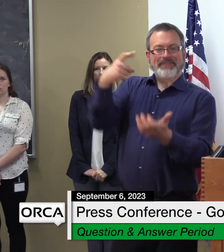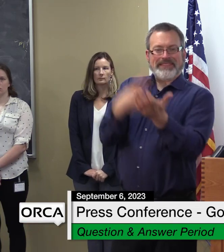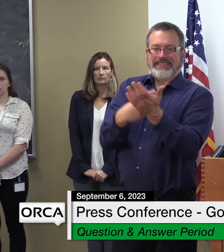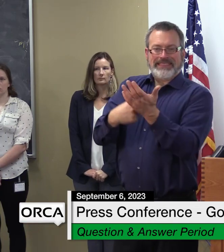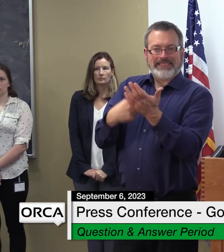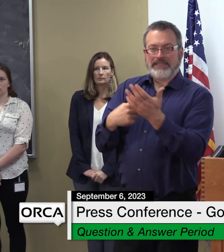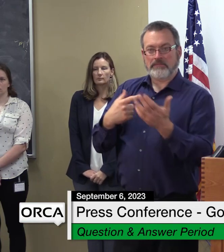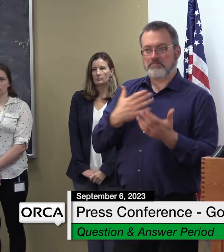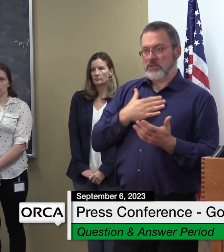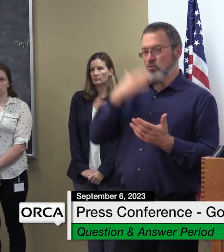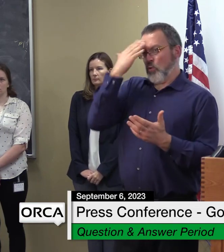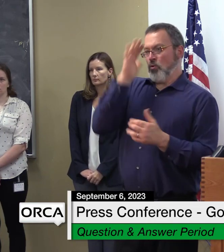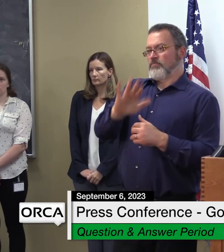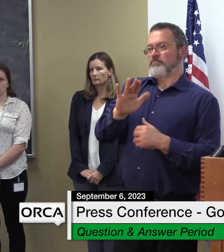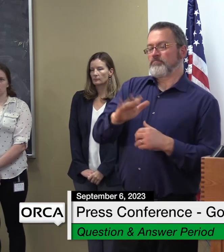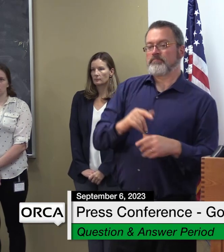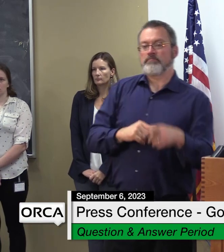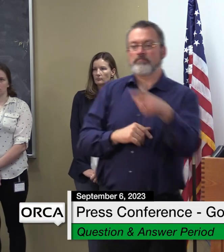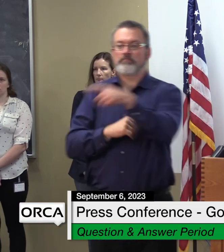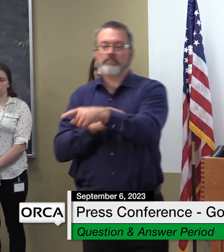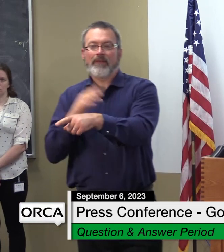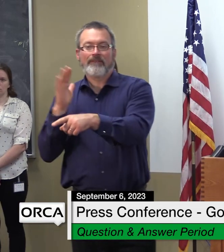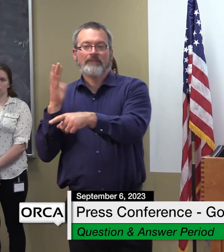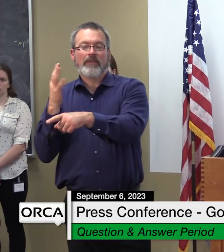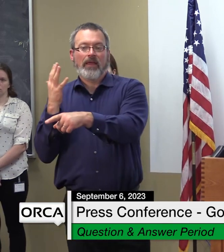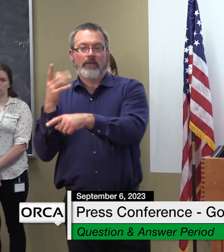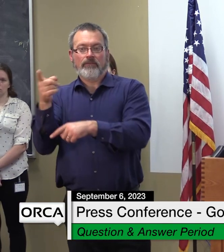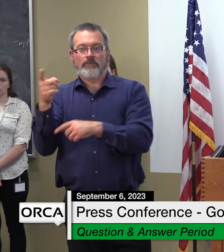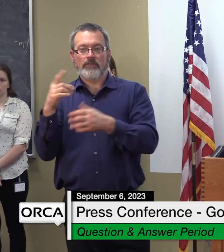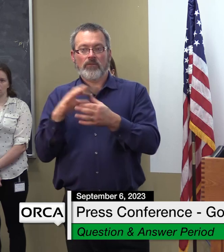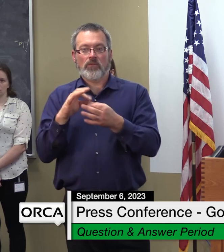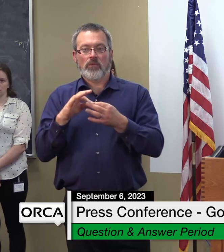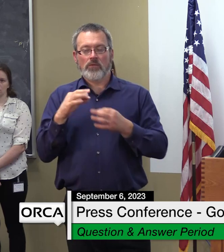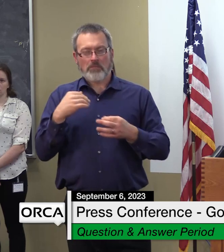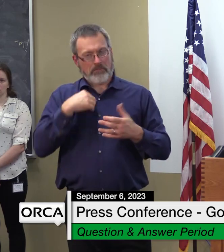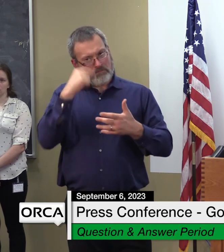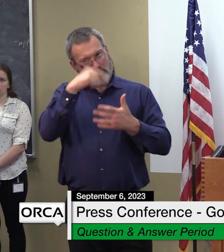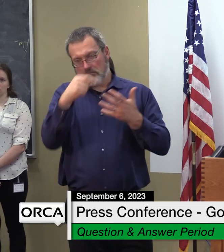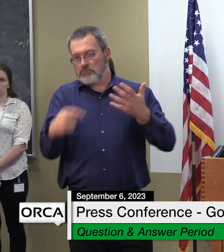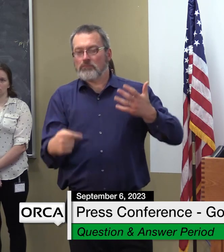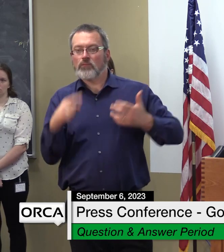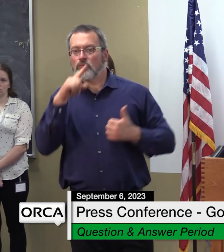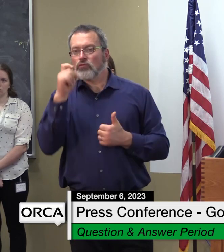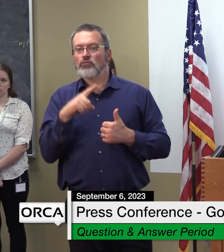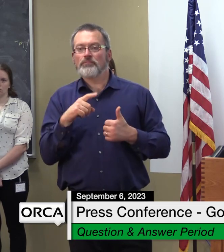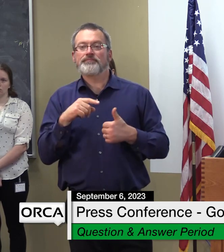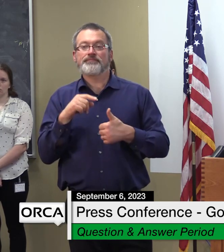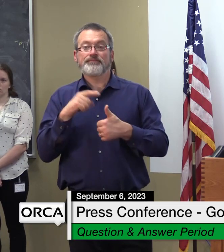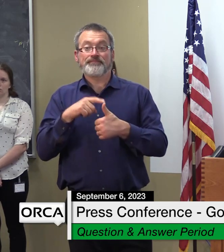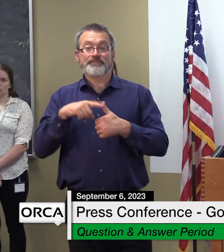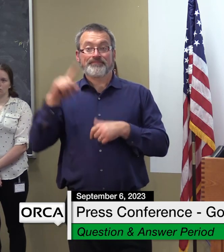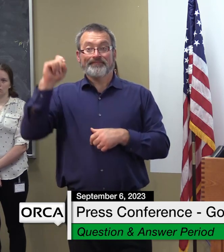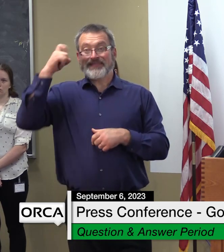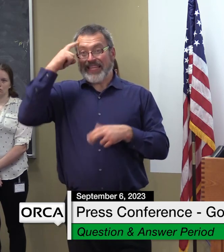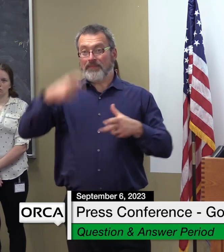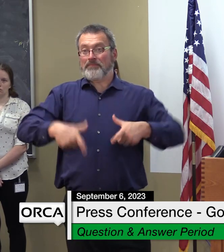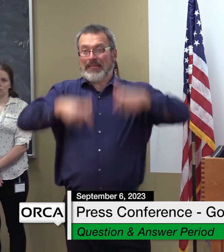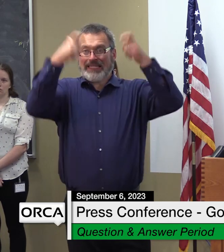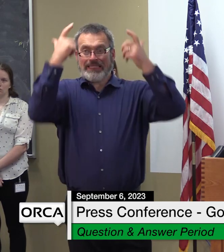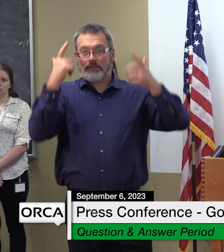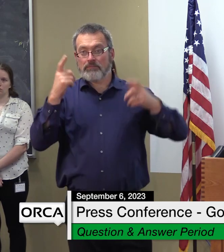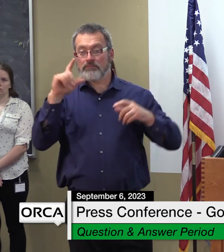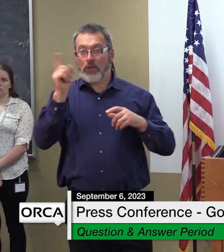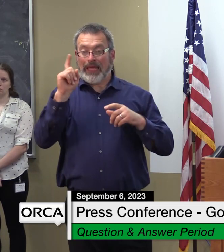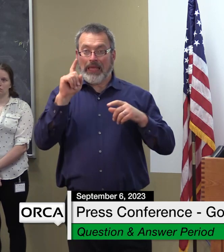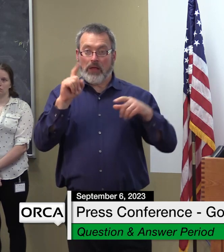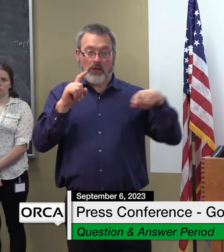I have a few questions. What are you hearing, I guess, just kind of on the status of the state building, whether it's the court, the pavilion, but also the federal building? Because